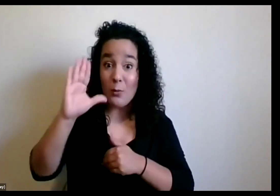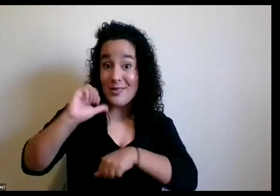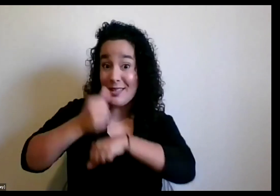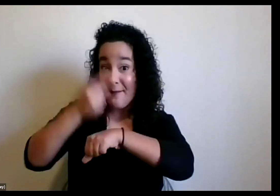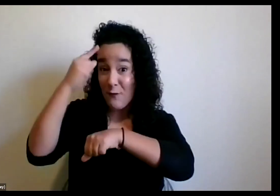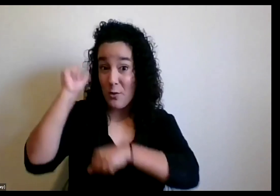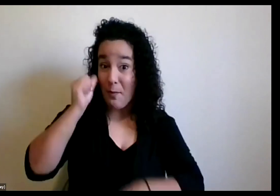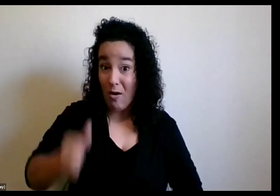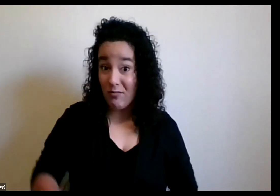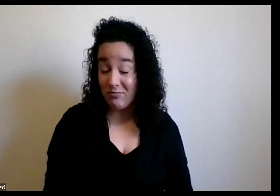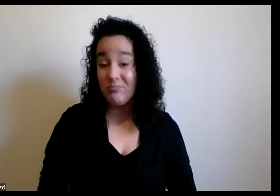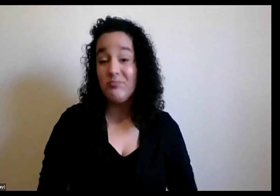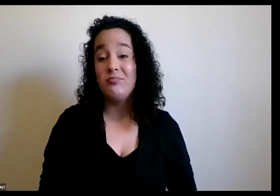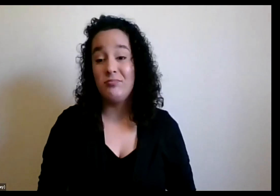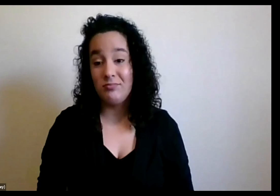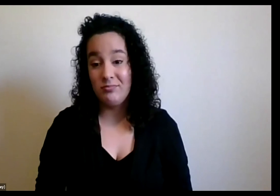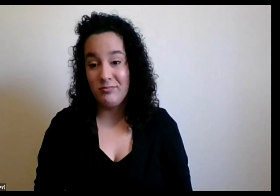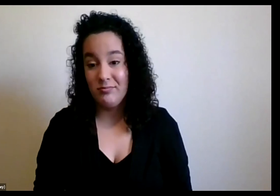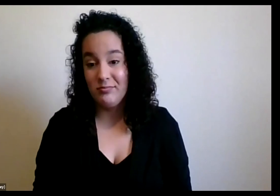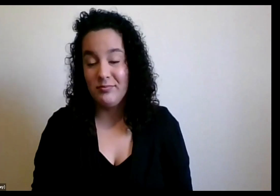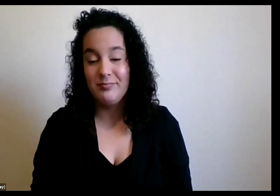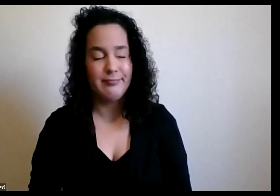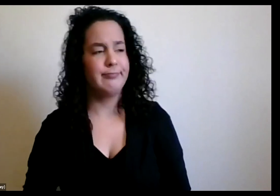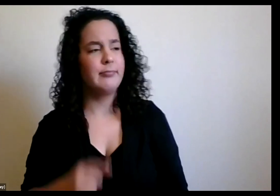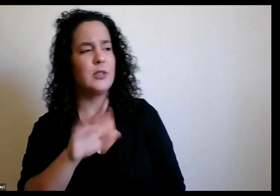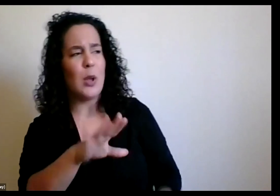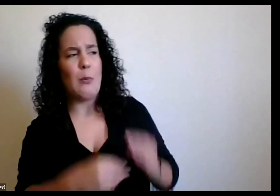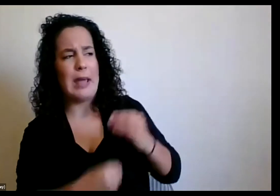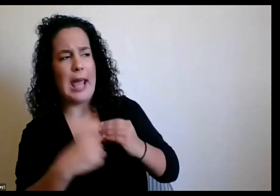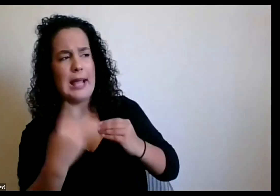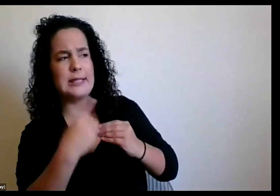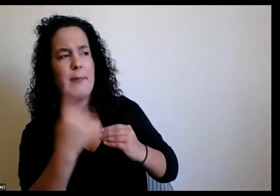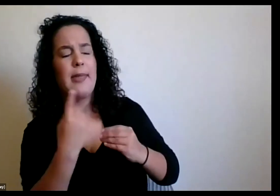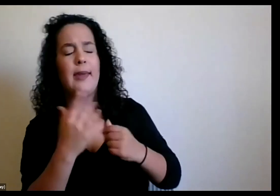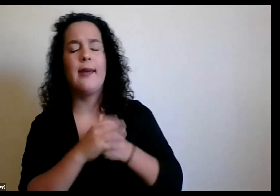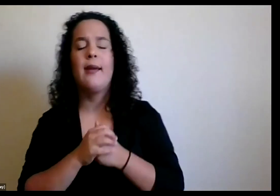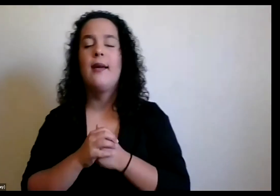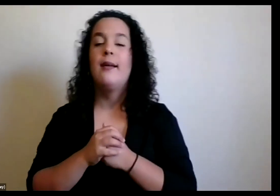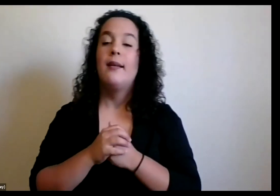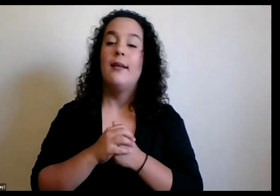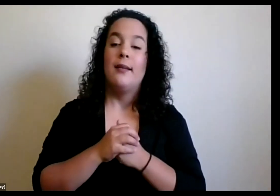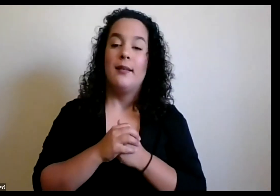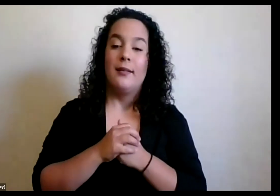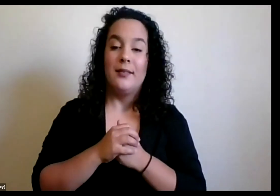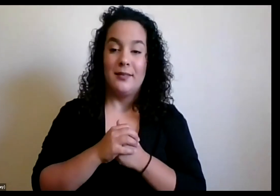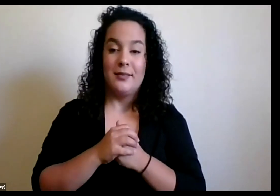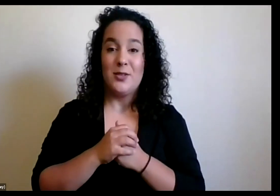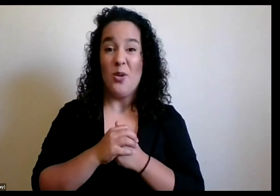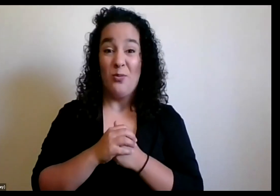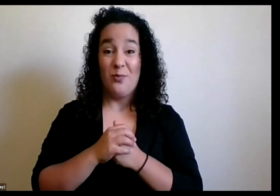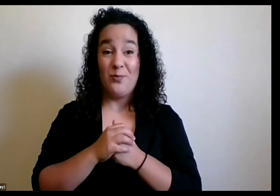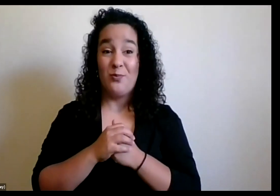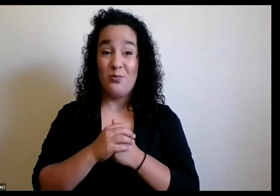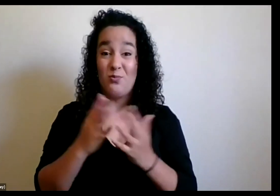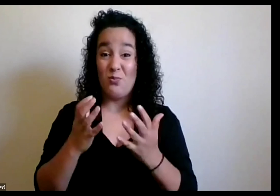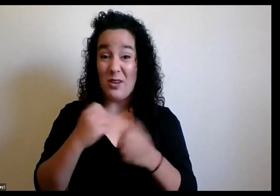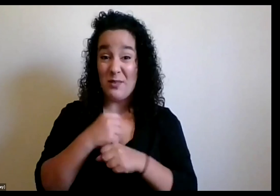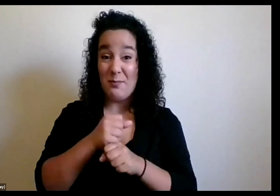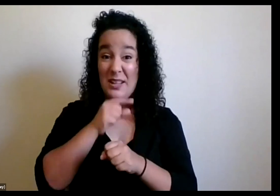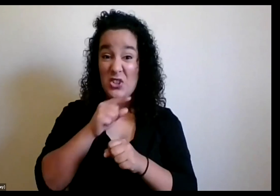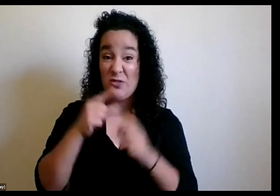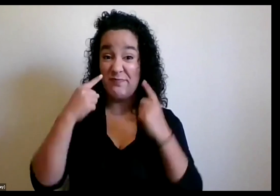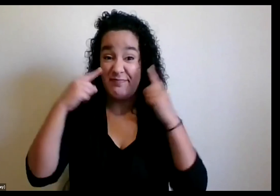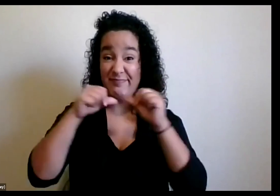Mm-hmm. And if I could just build off of that, it's a really great point. We don't want to compromise our ability to be successful in the future. And I suppose some